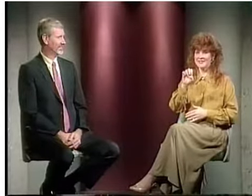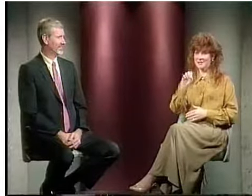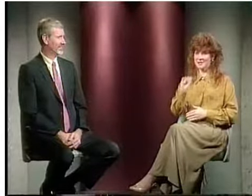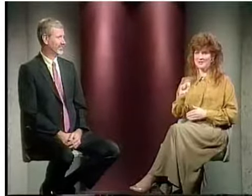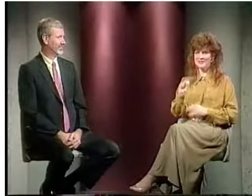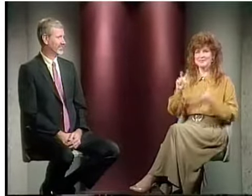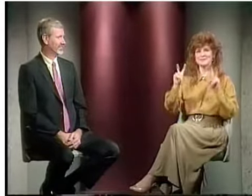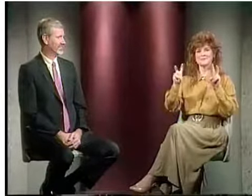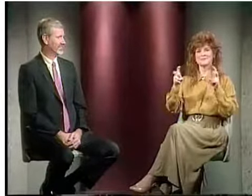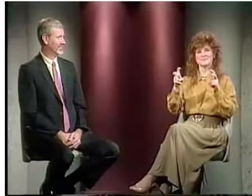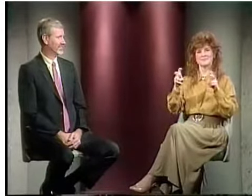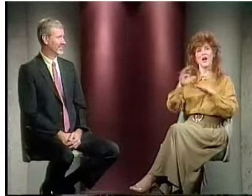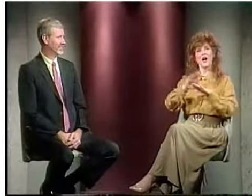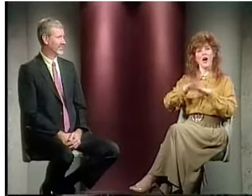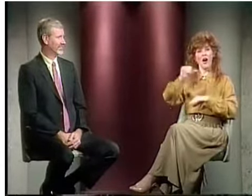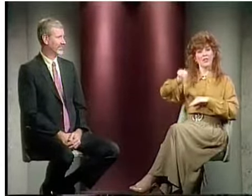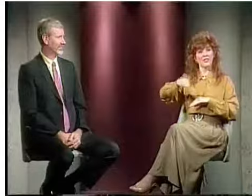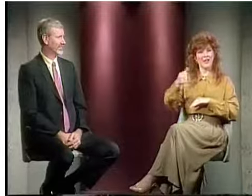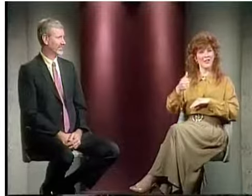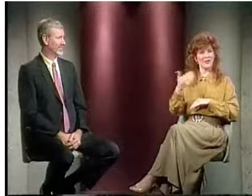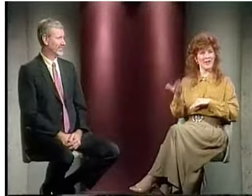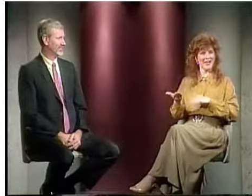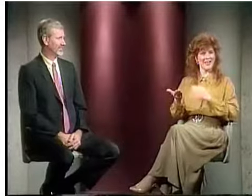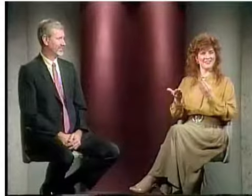In this program, in the series called On the Other Hand,